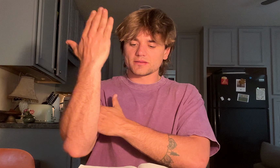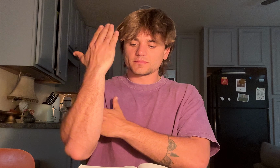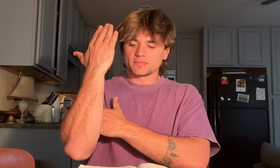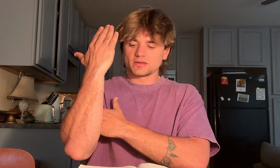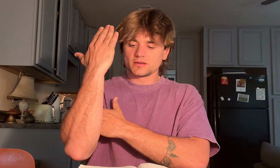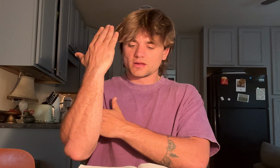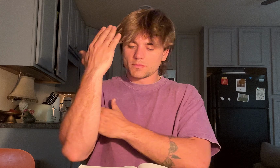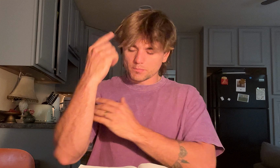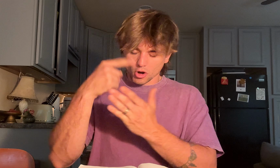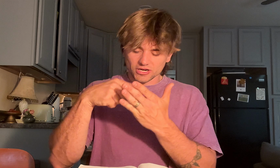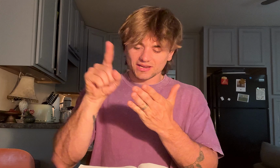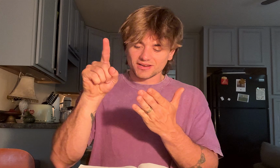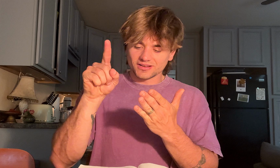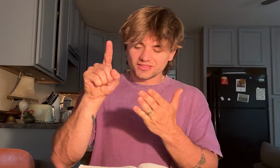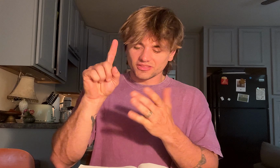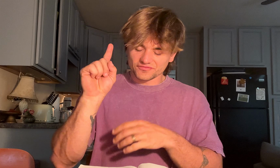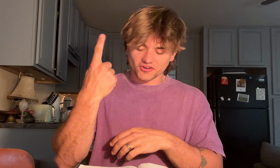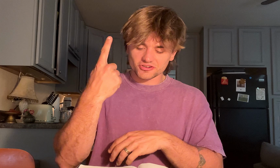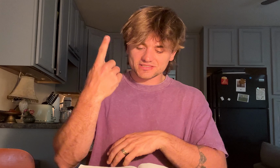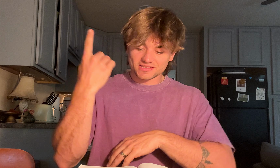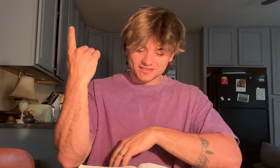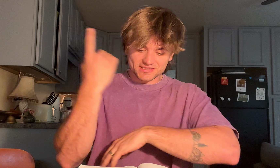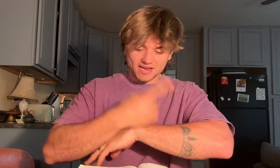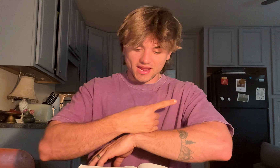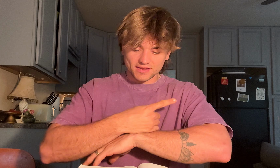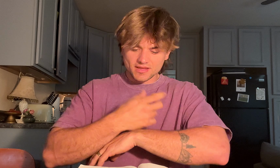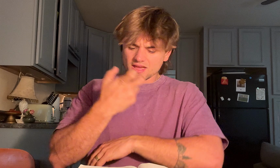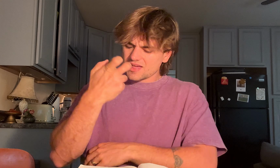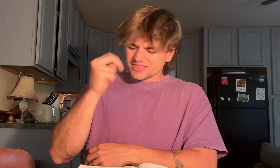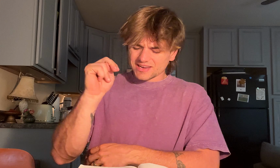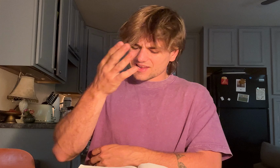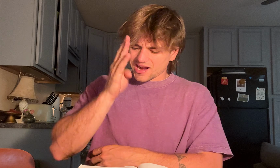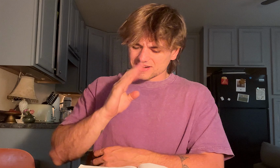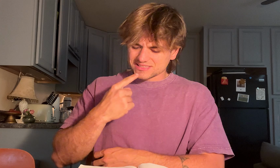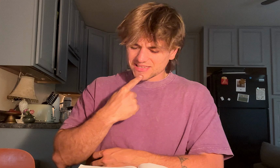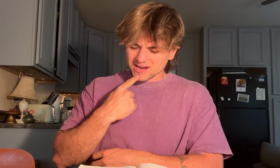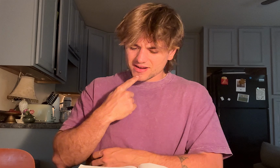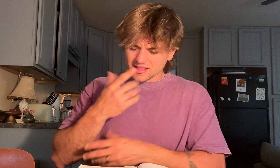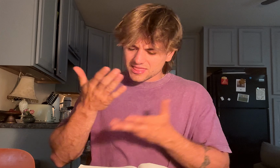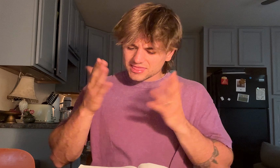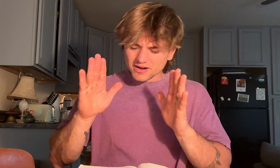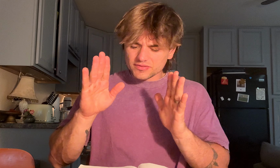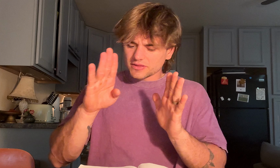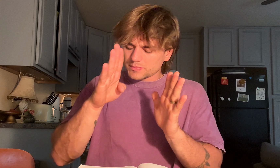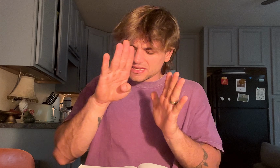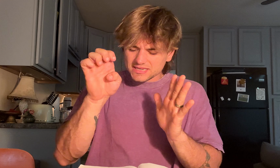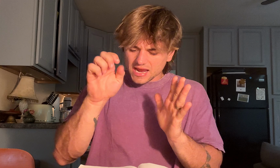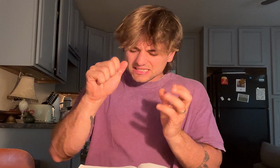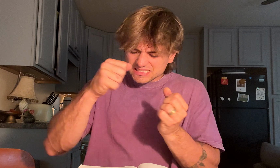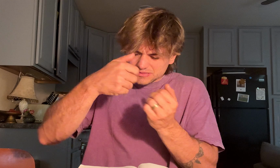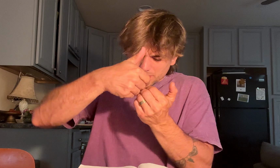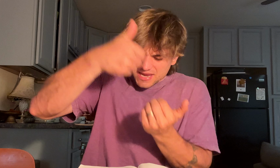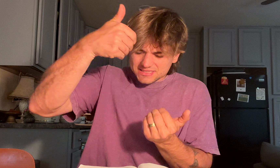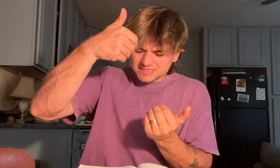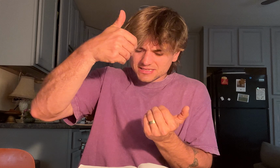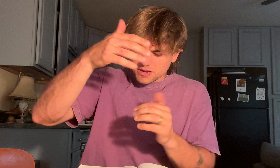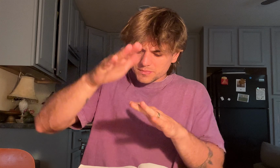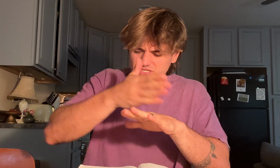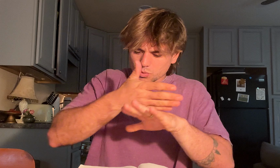came, marking the first day. Then God said, "Let there be a space between